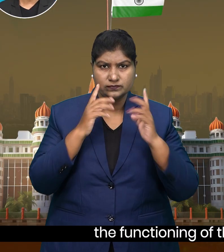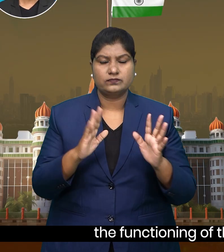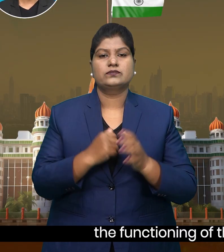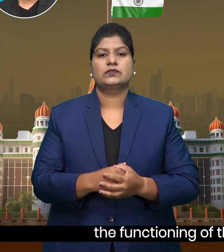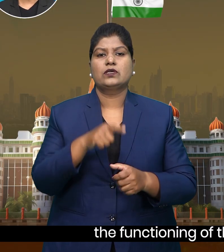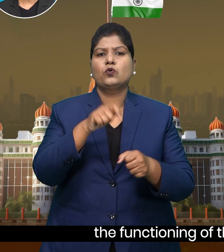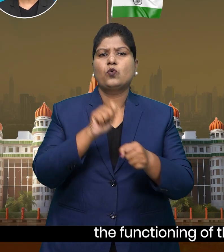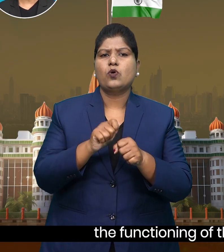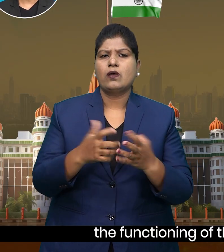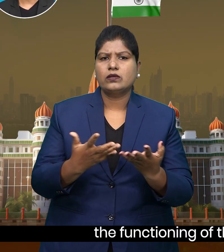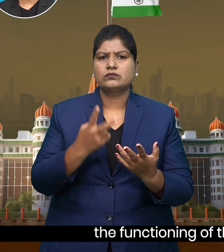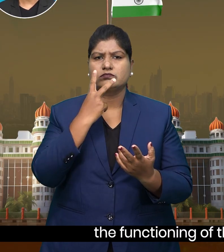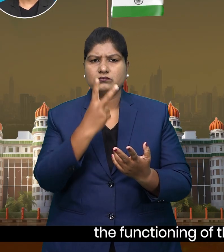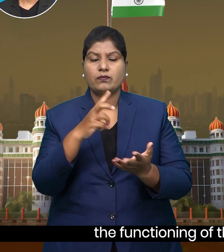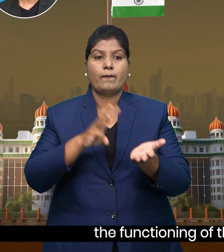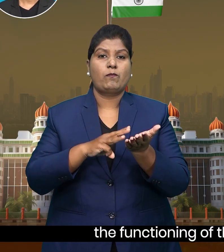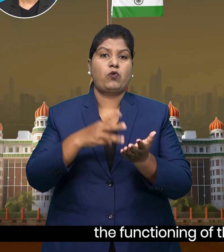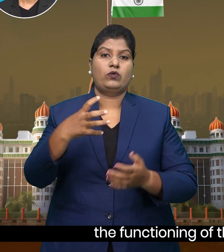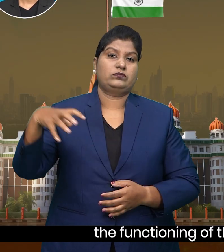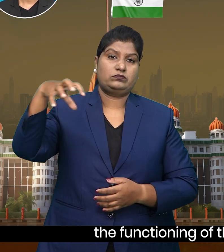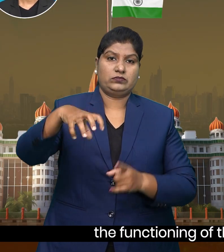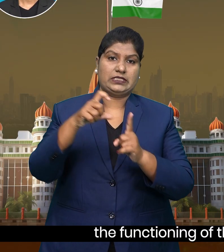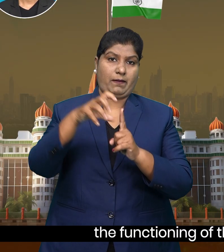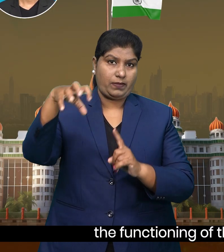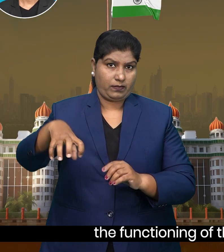the functioning of the municipality department